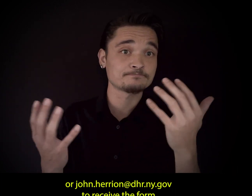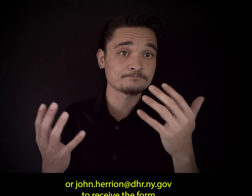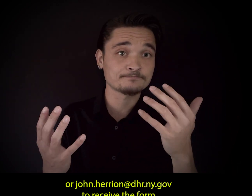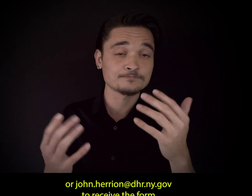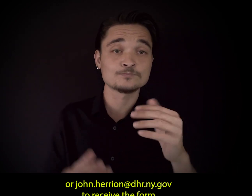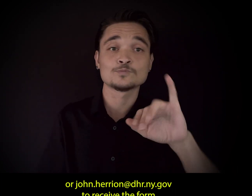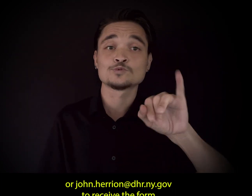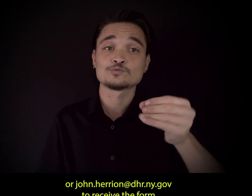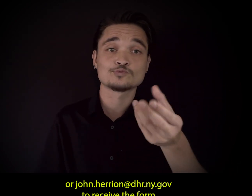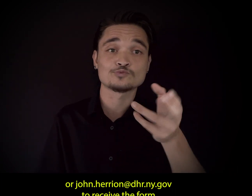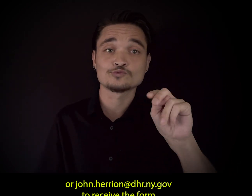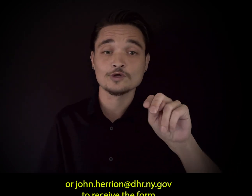or john.harrion at